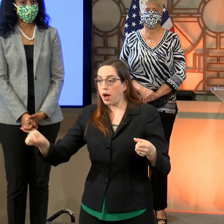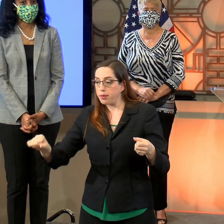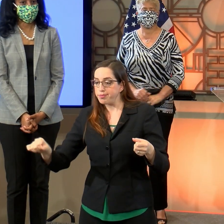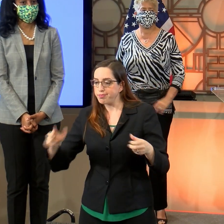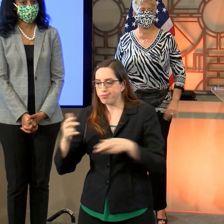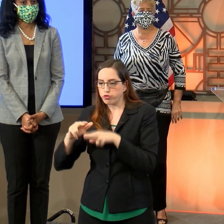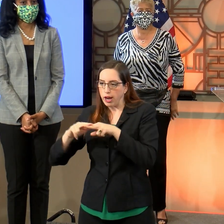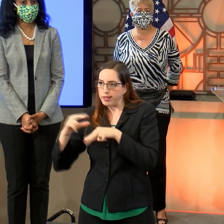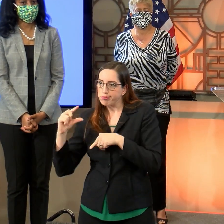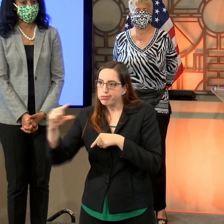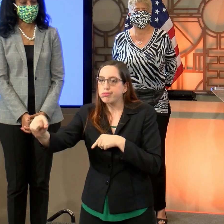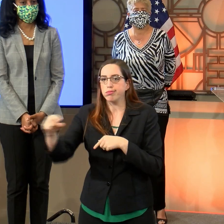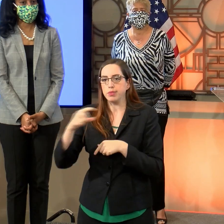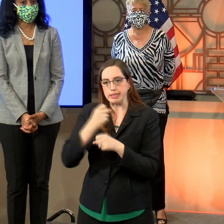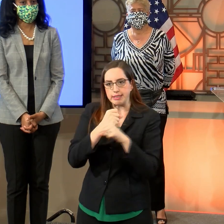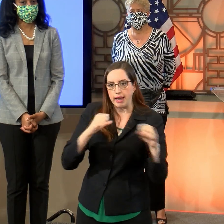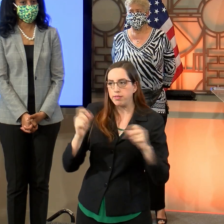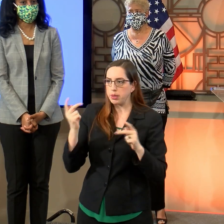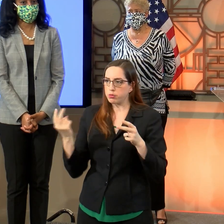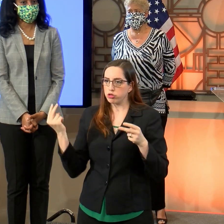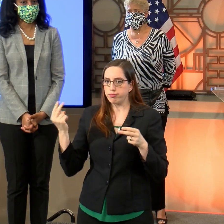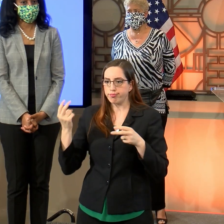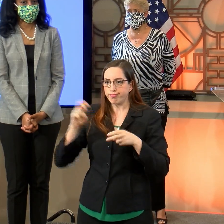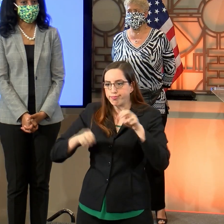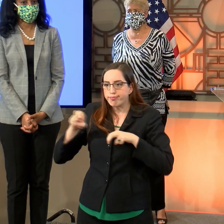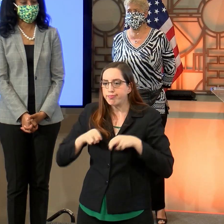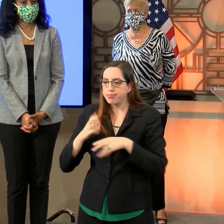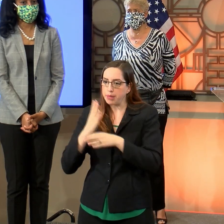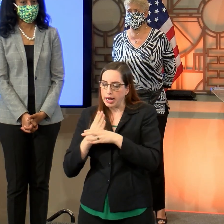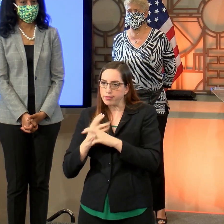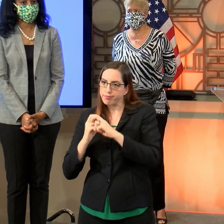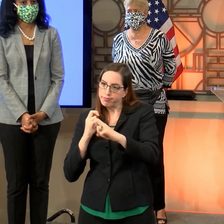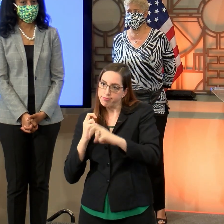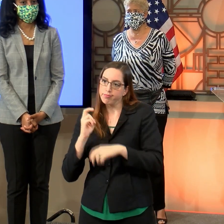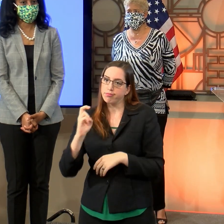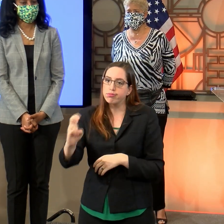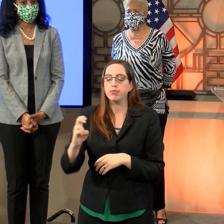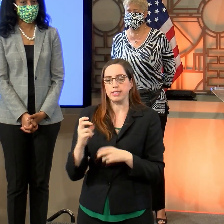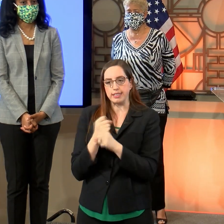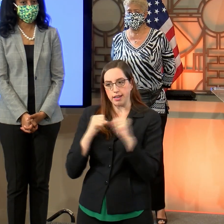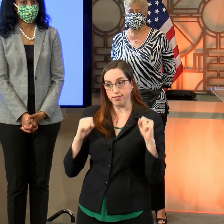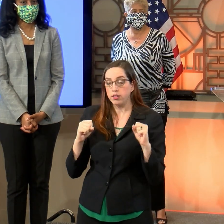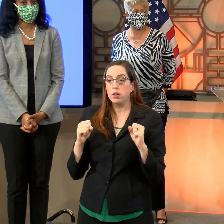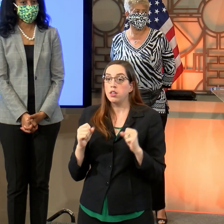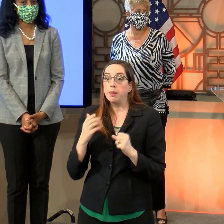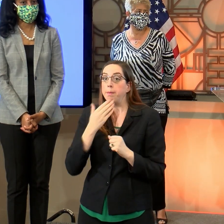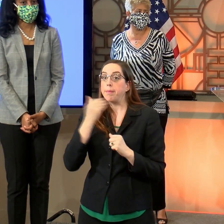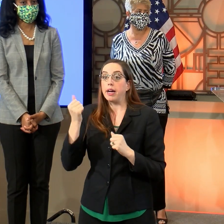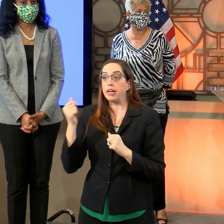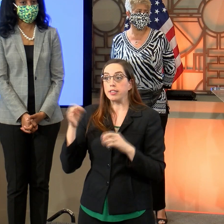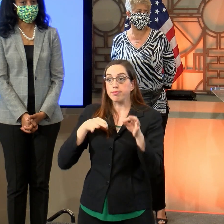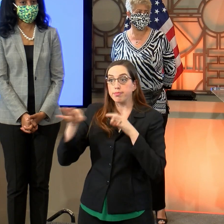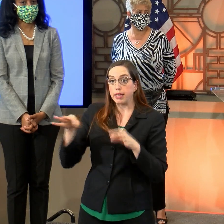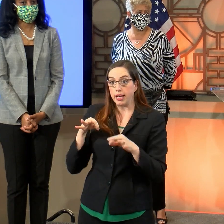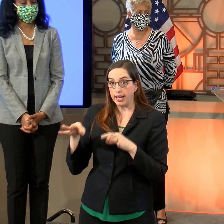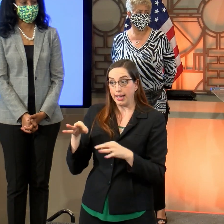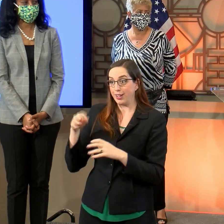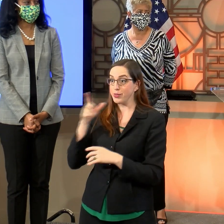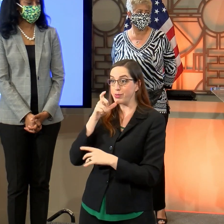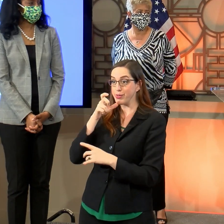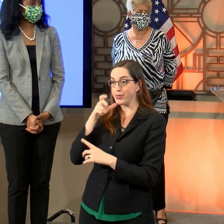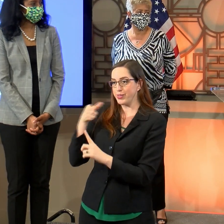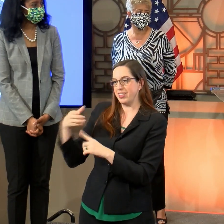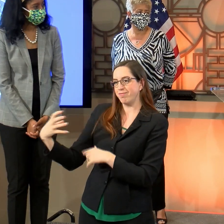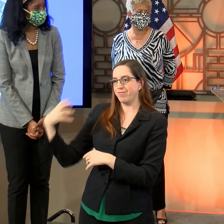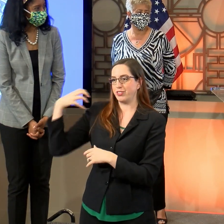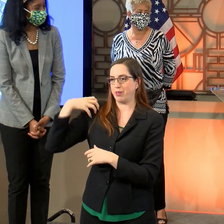people who are riding on our transit system, that they are safe. And there's no better person to talk to you today about that than the chairman